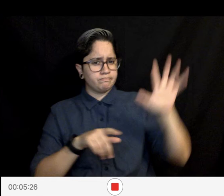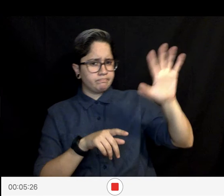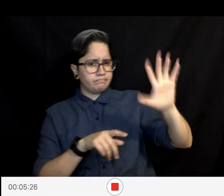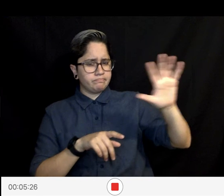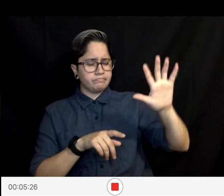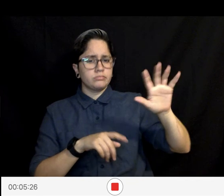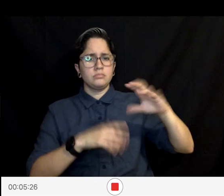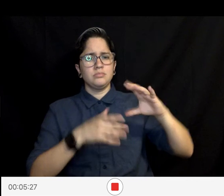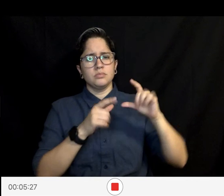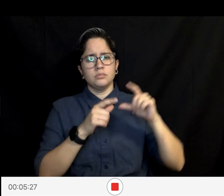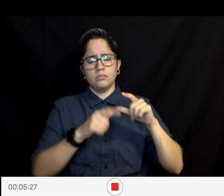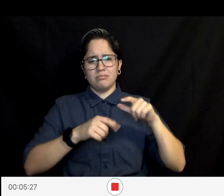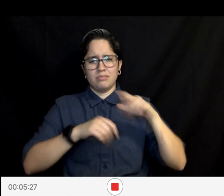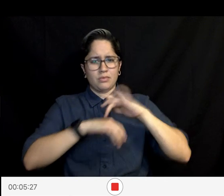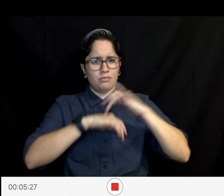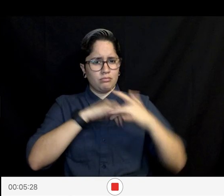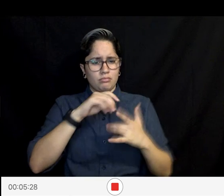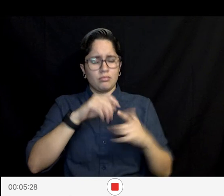populations around their coastlines.